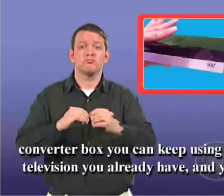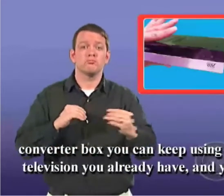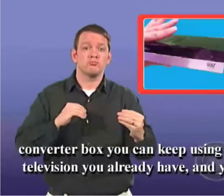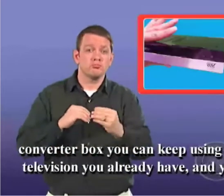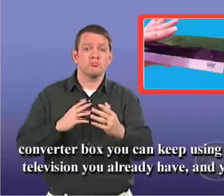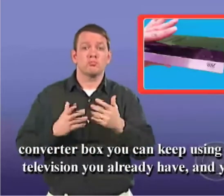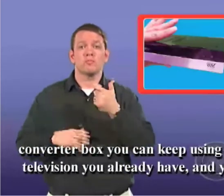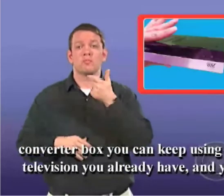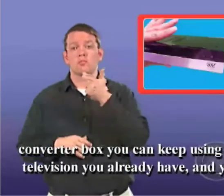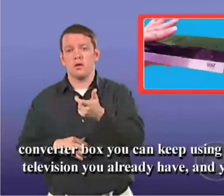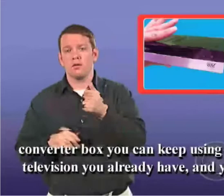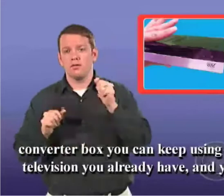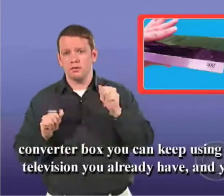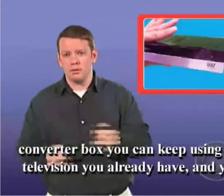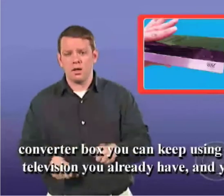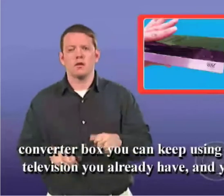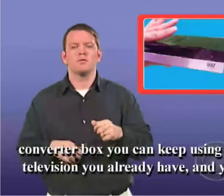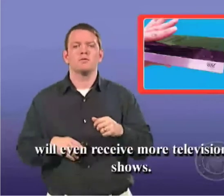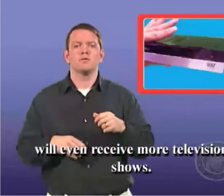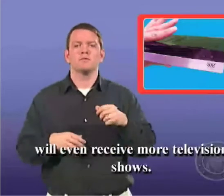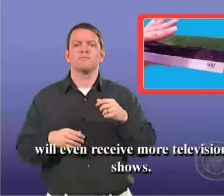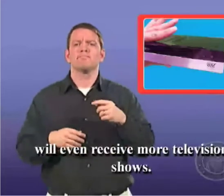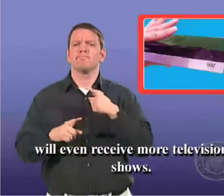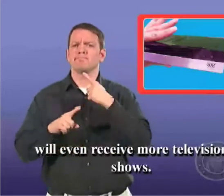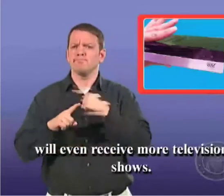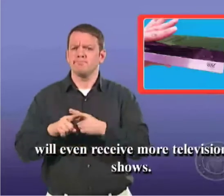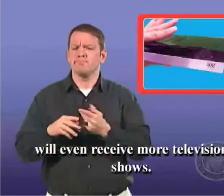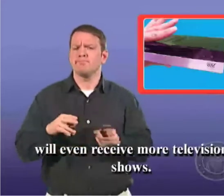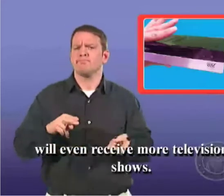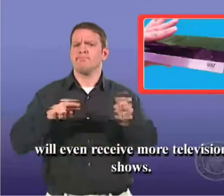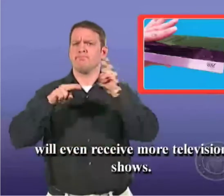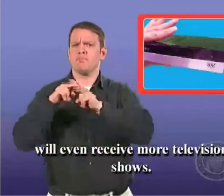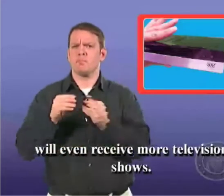you already have, and you will even receive more television shows.